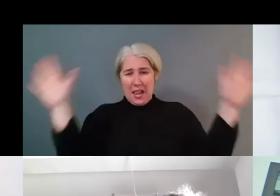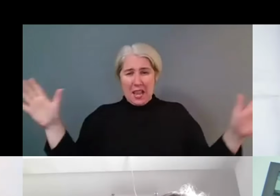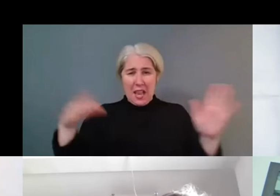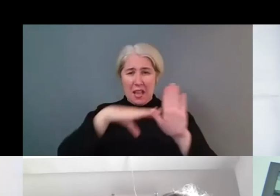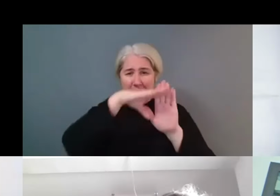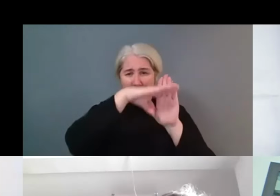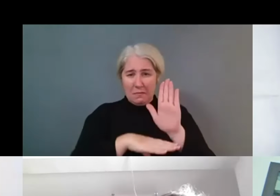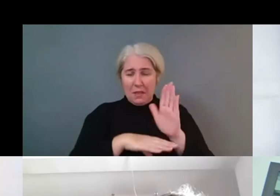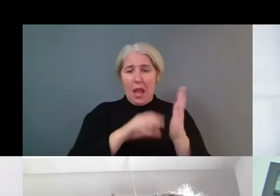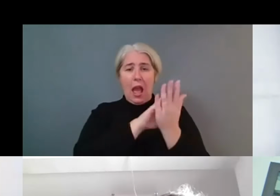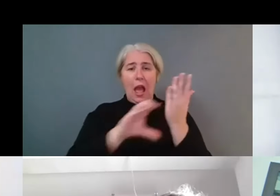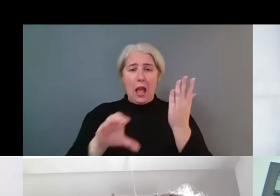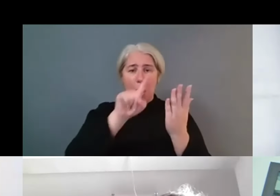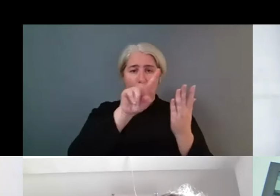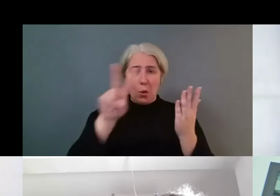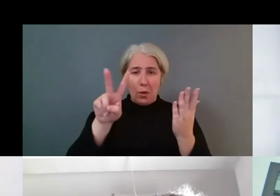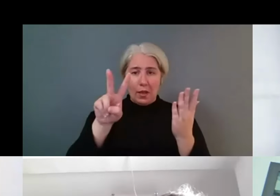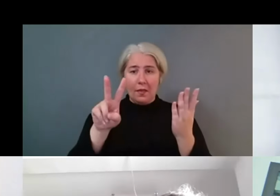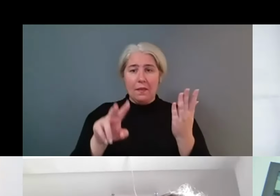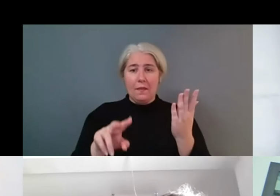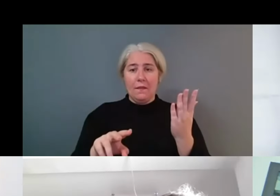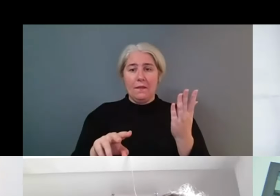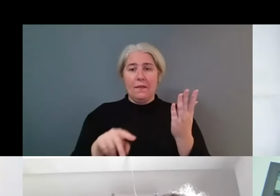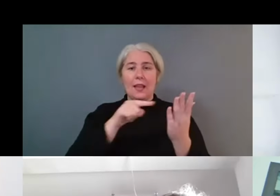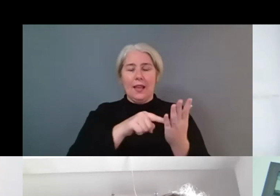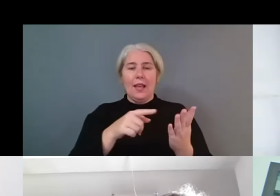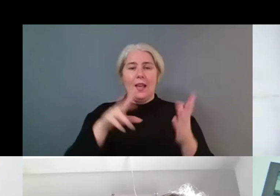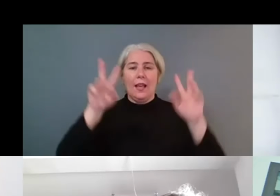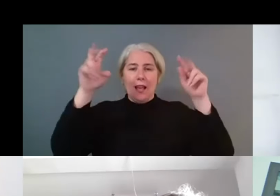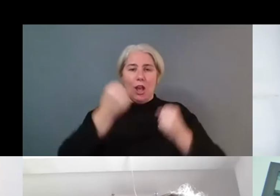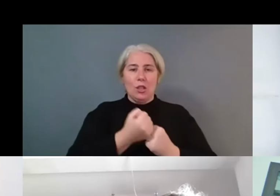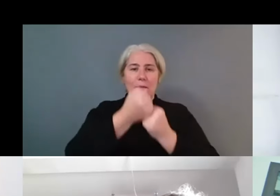when Article 12 focuses on the supported decision making instead of